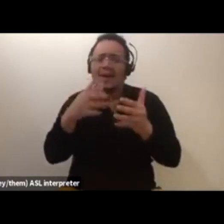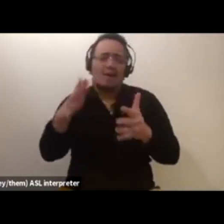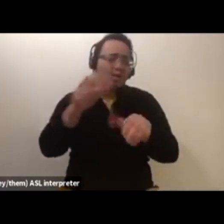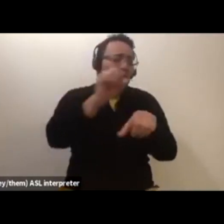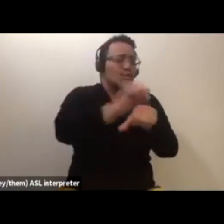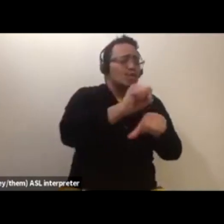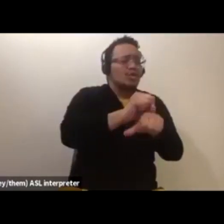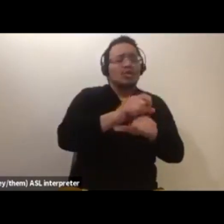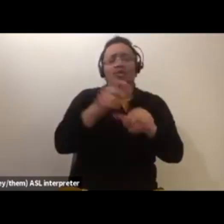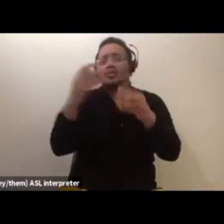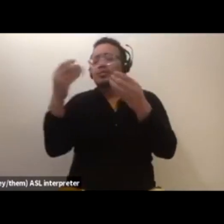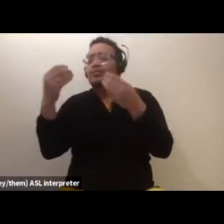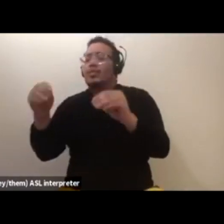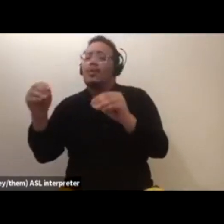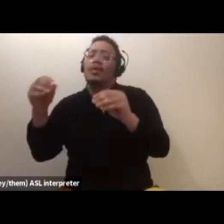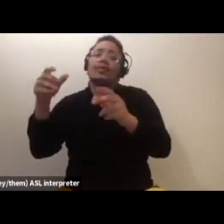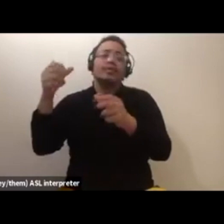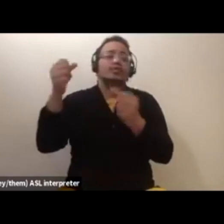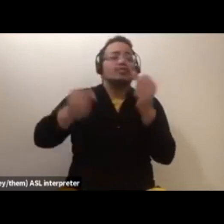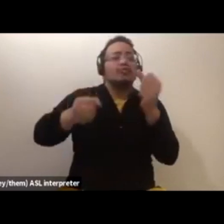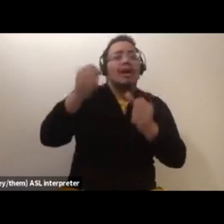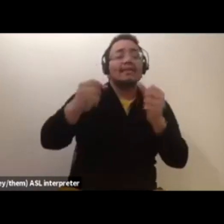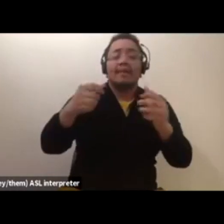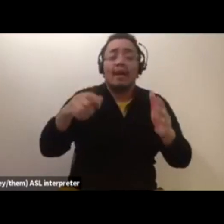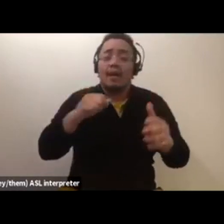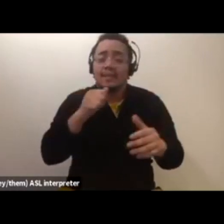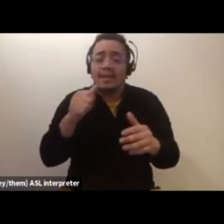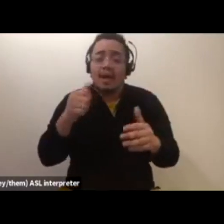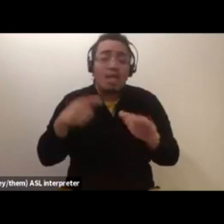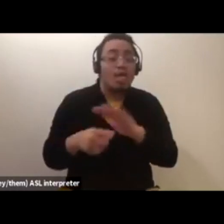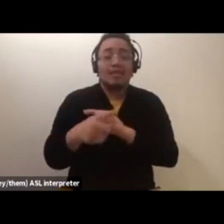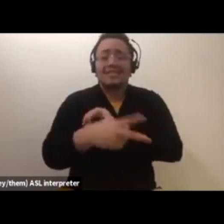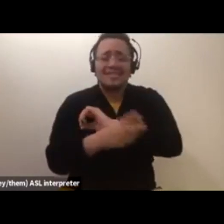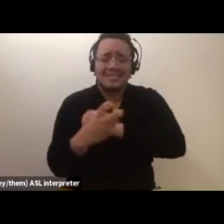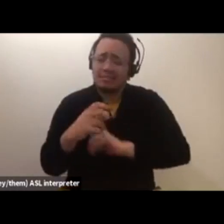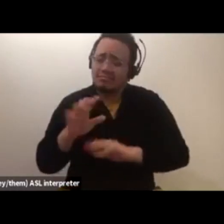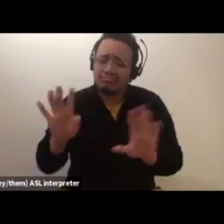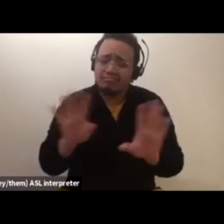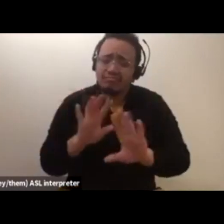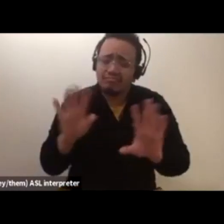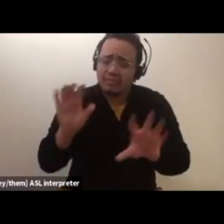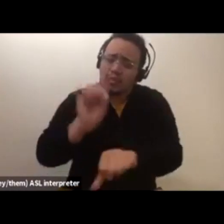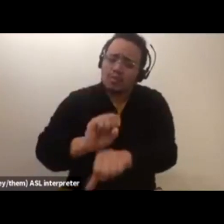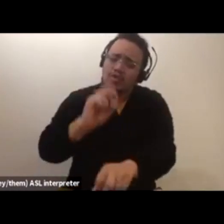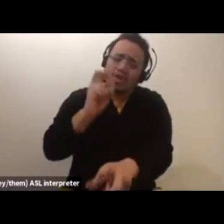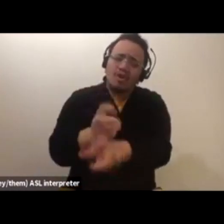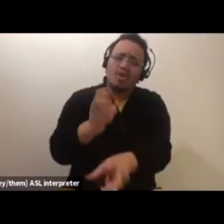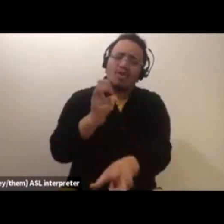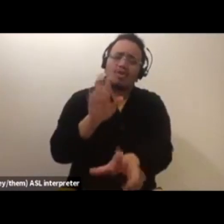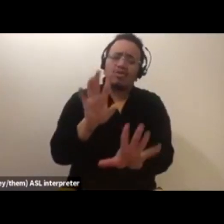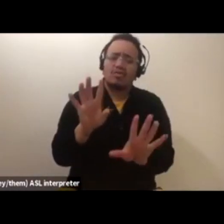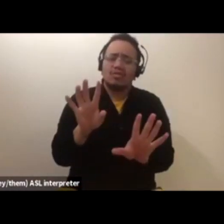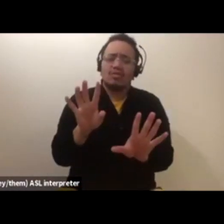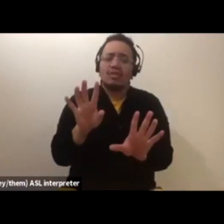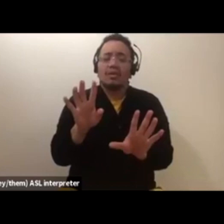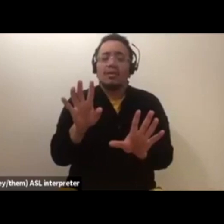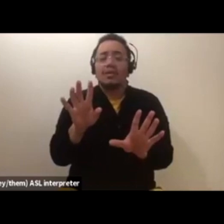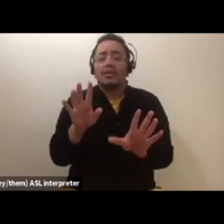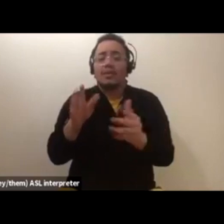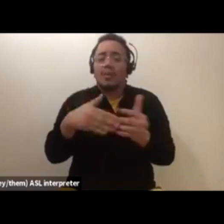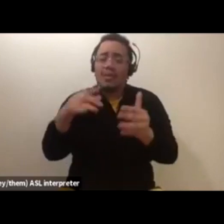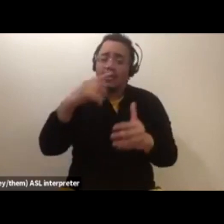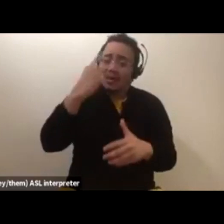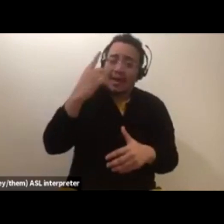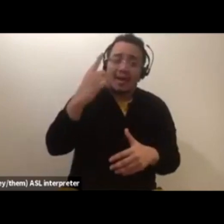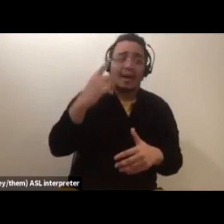or a store. You know, I'm not here to steal nothing. I'm not, you know, I work very hard. But like I said, let's just be real. Whether you're a Black woman, Black trans